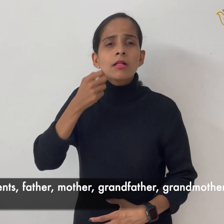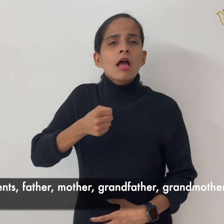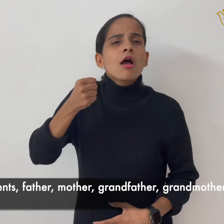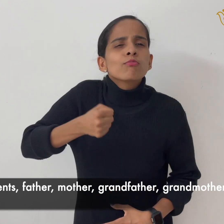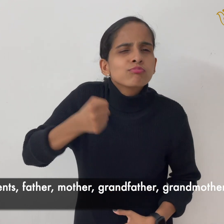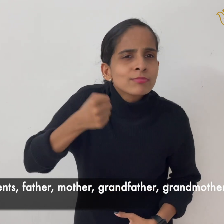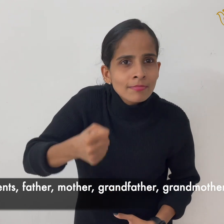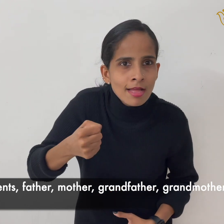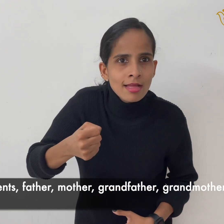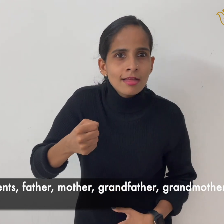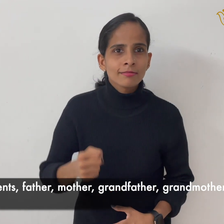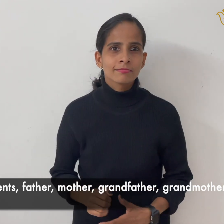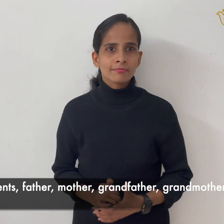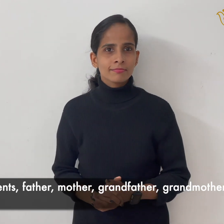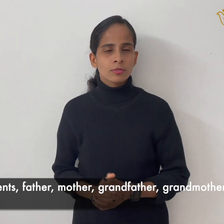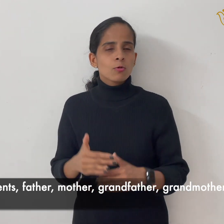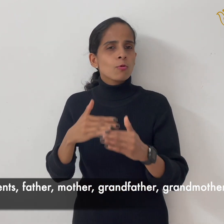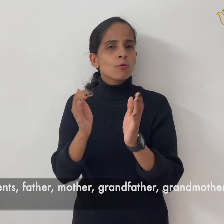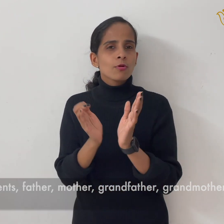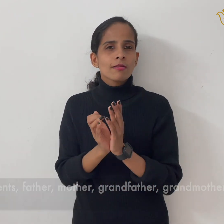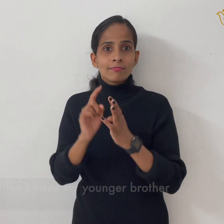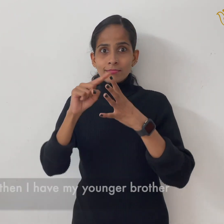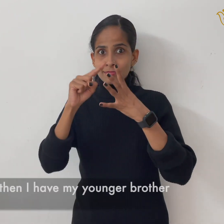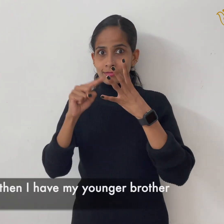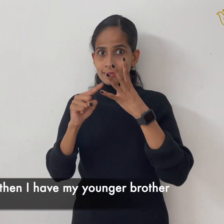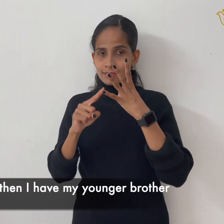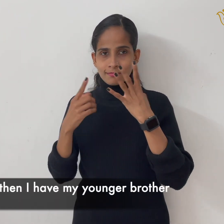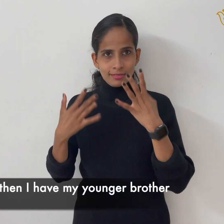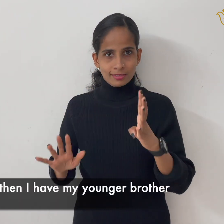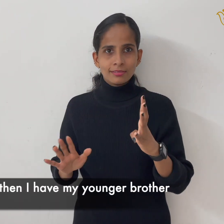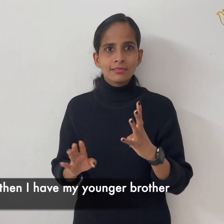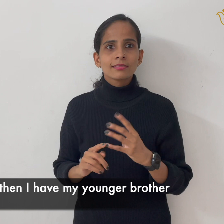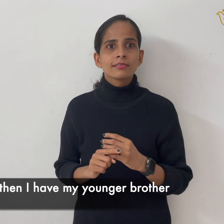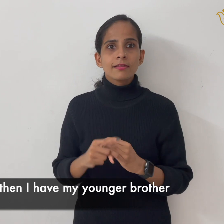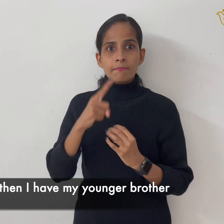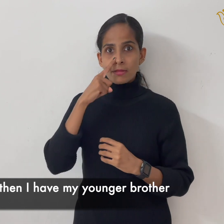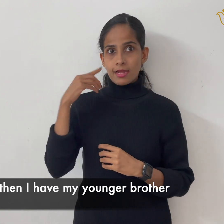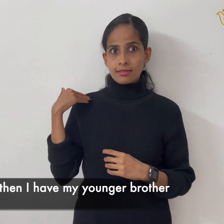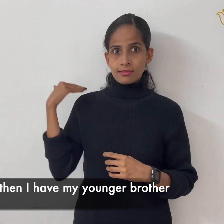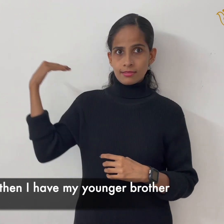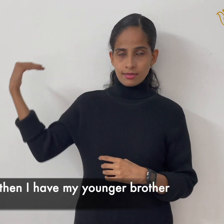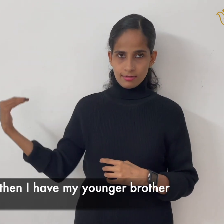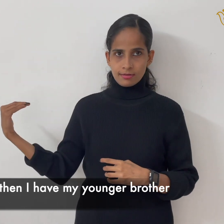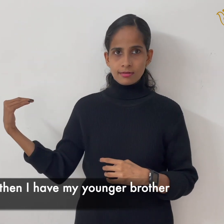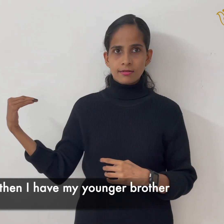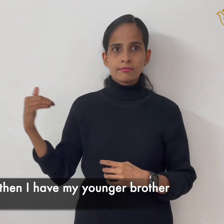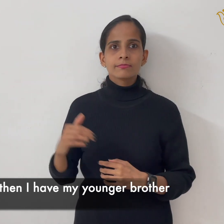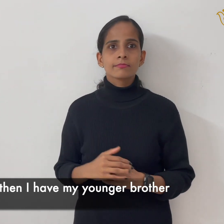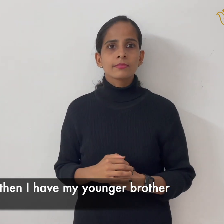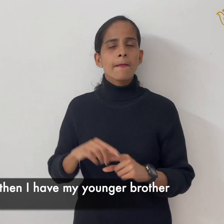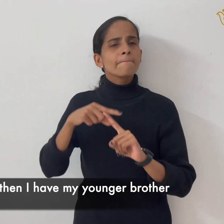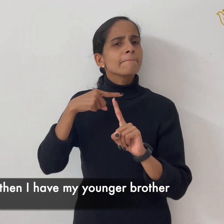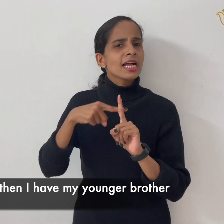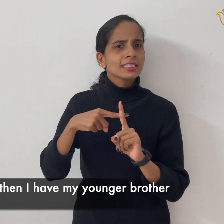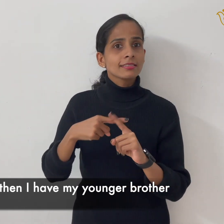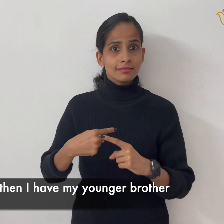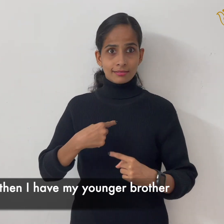grandparents, grandfather, grandmother. That makes it 4. And then I have my younger brother,